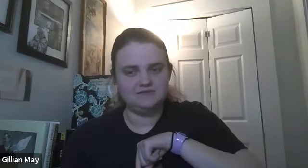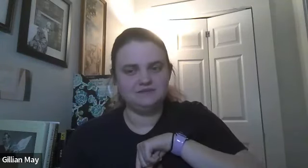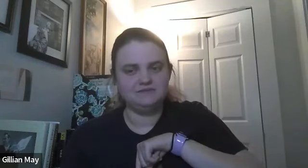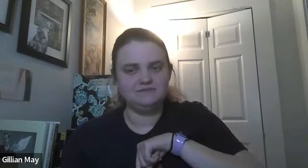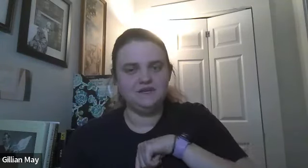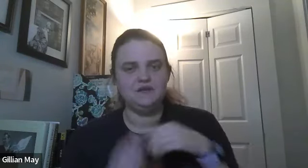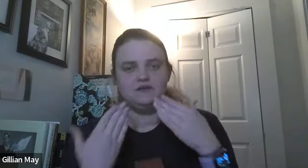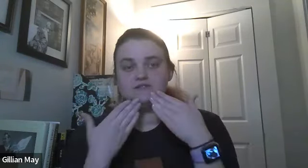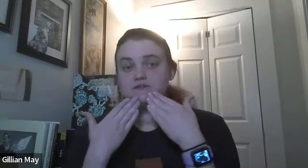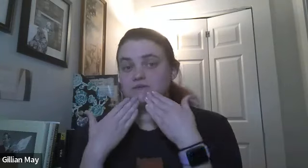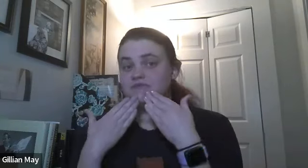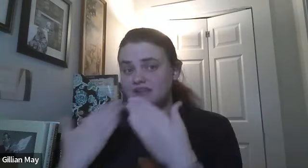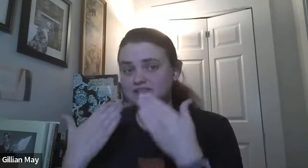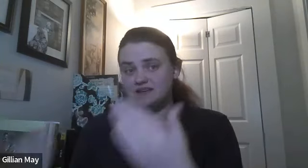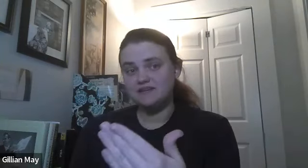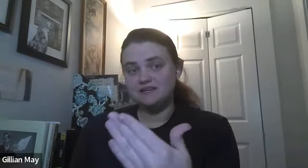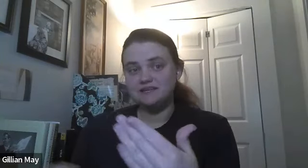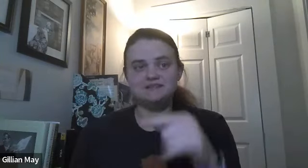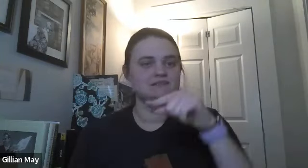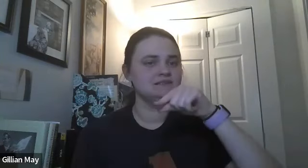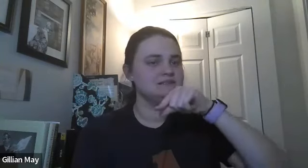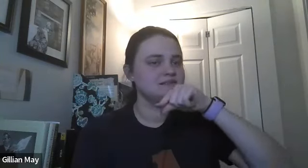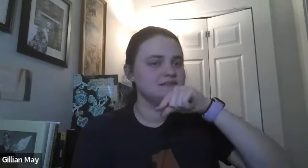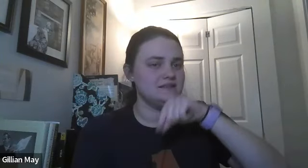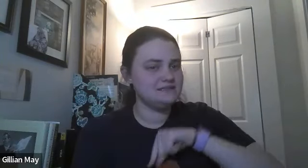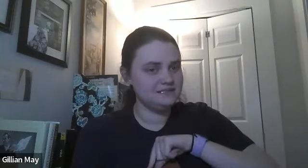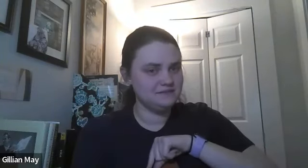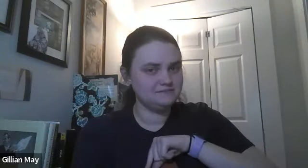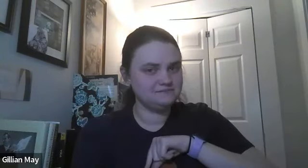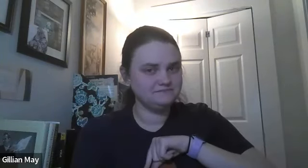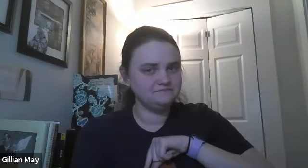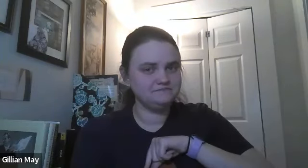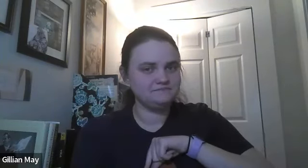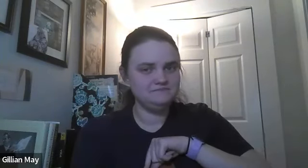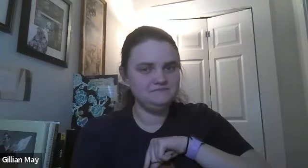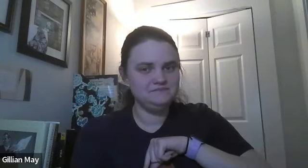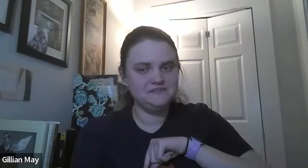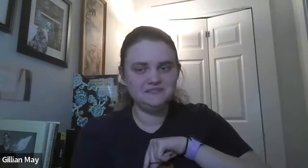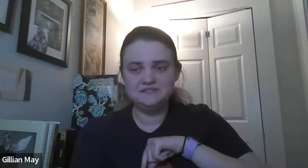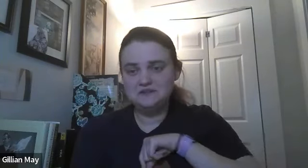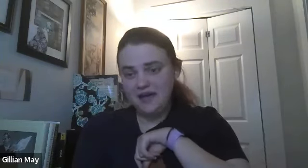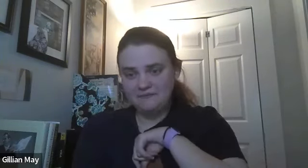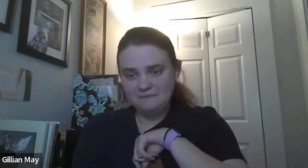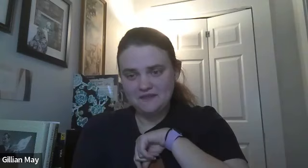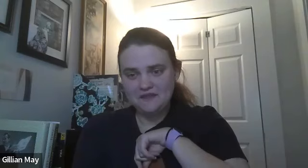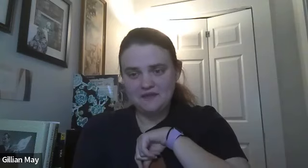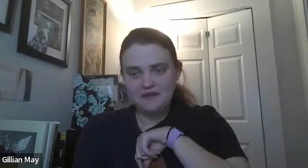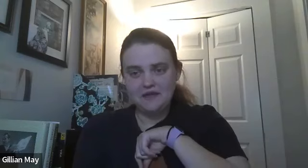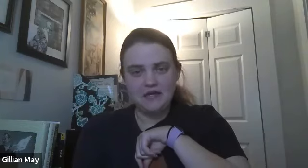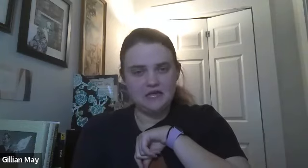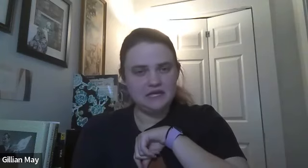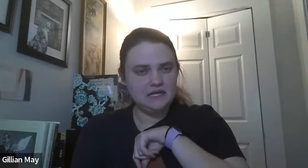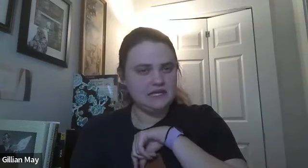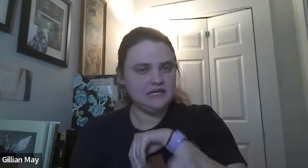Thanksgiving. So Thanksgiving, Thanksgiving. So yeah. Any